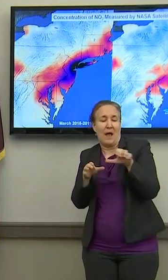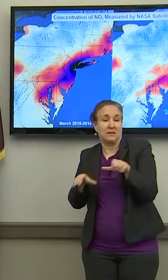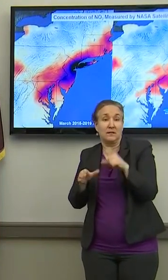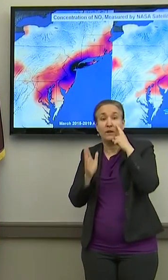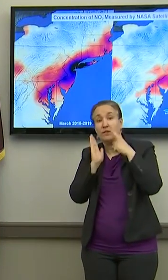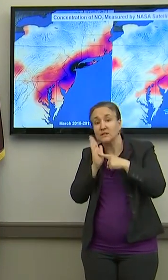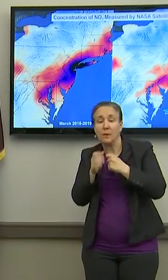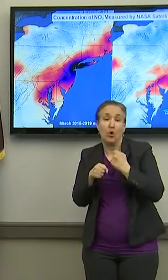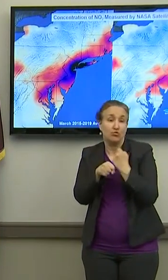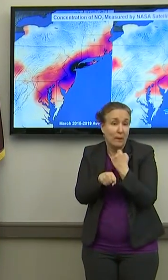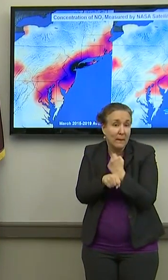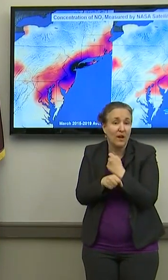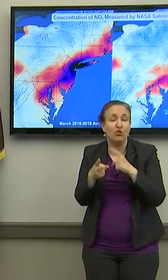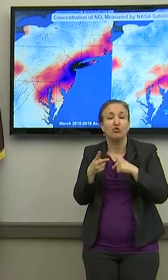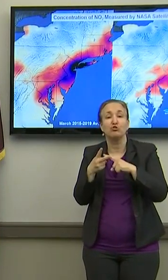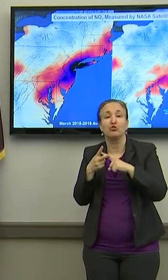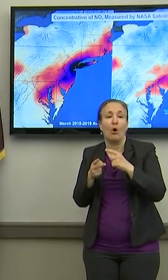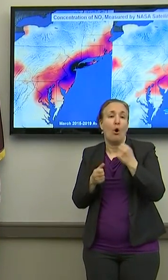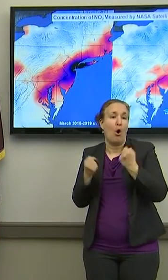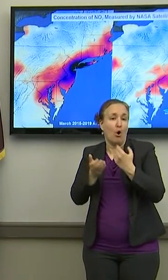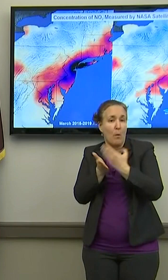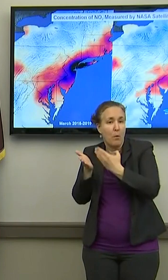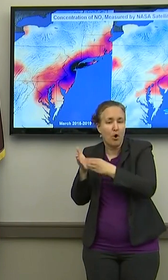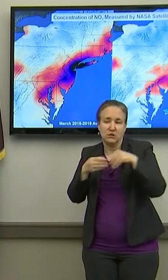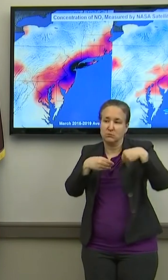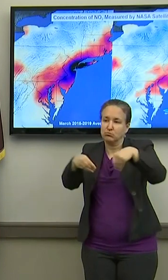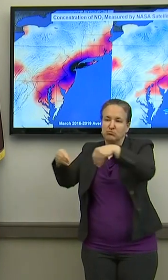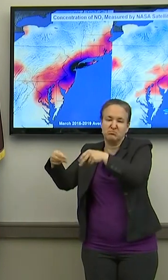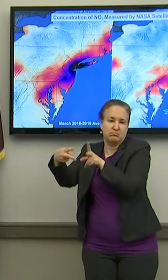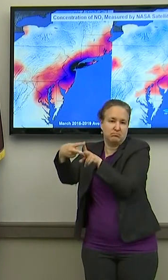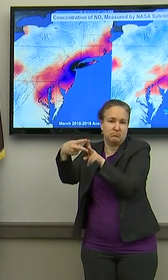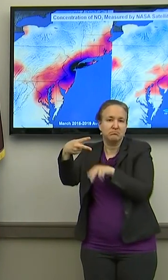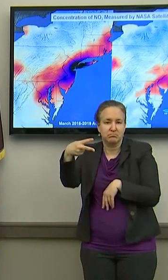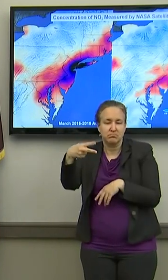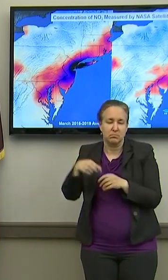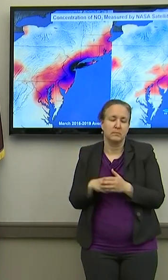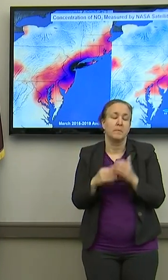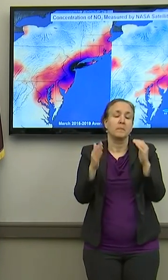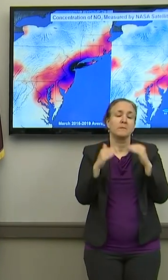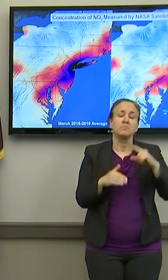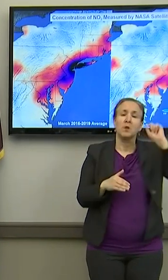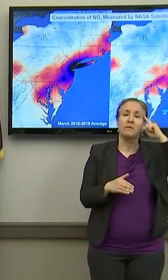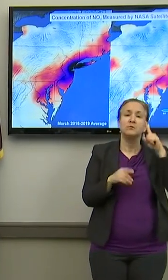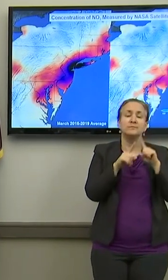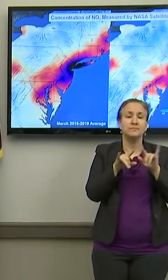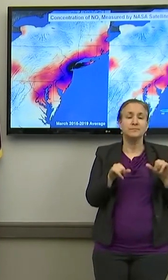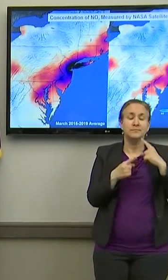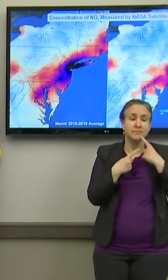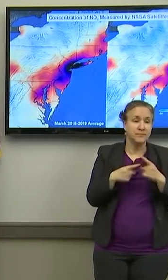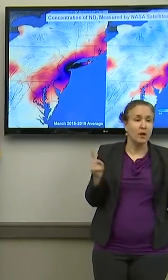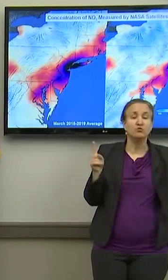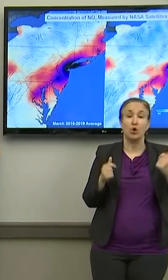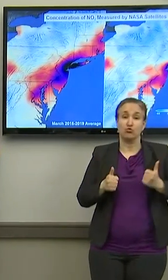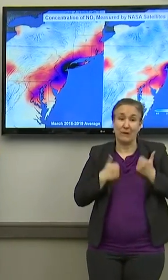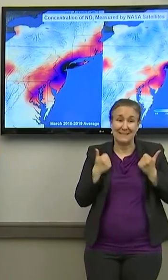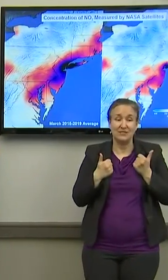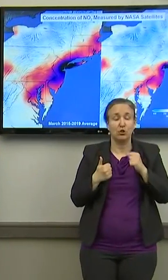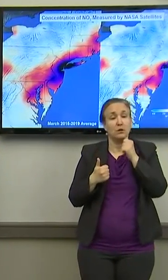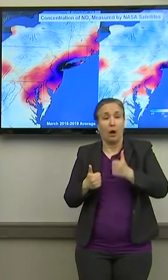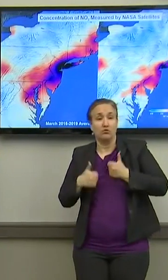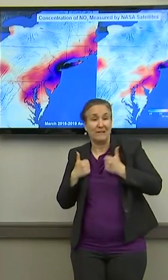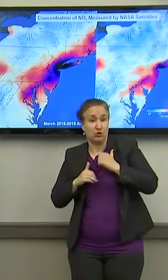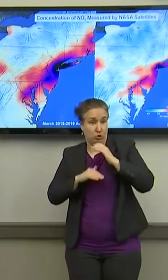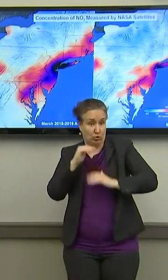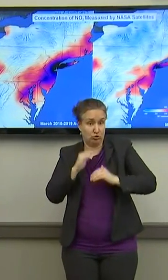as repairs and the sale of auto parts. The governor also announced that residential and